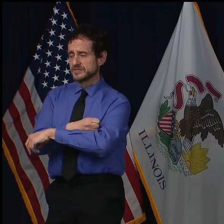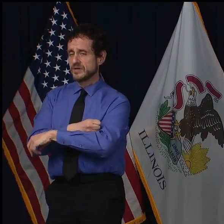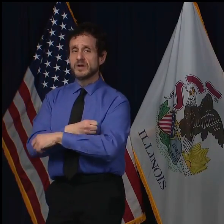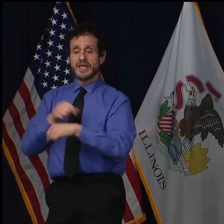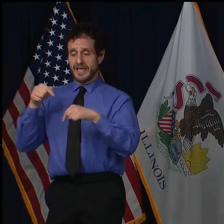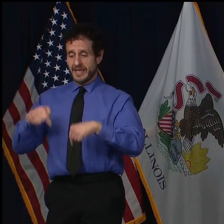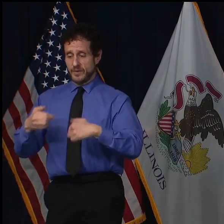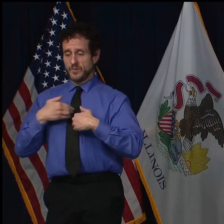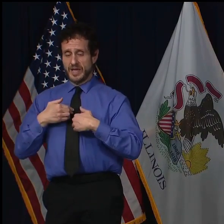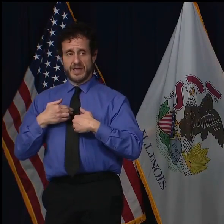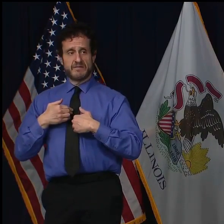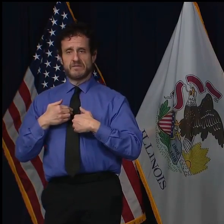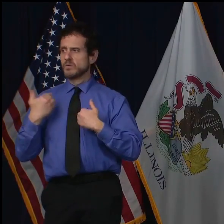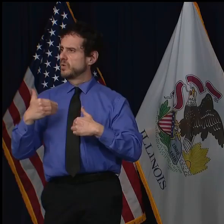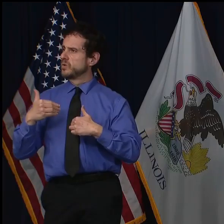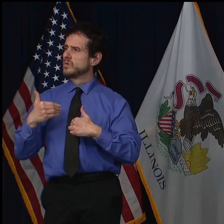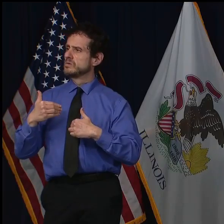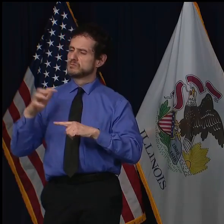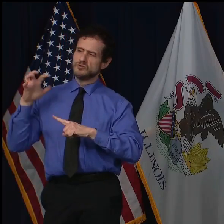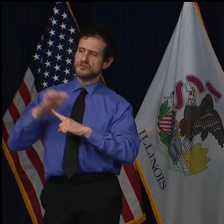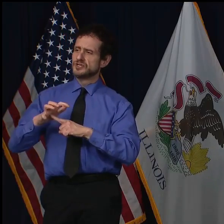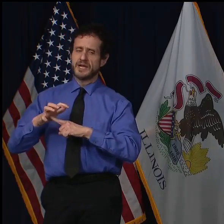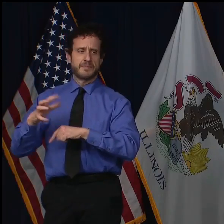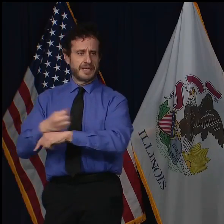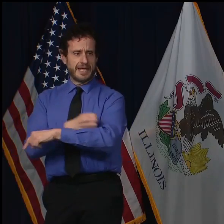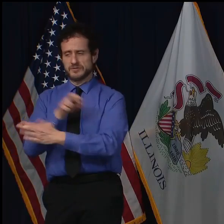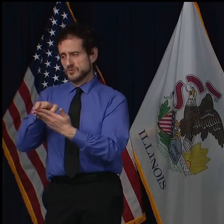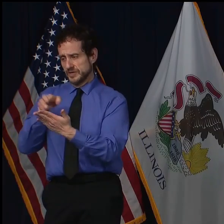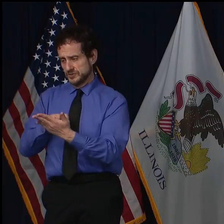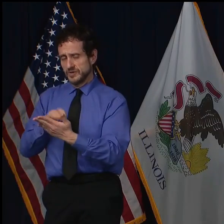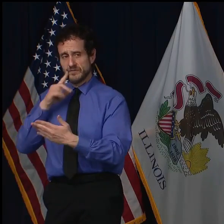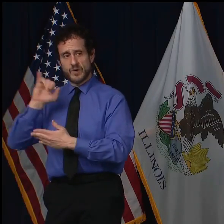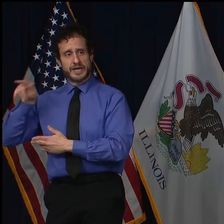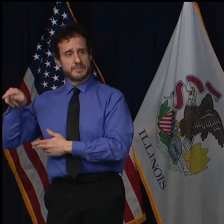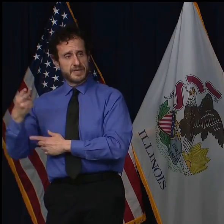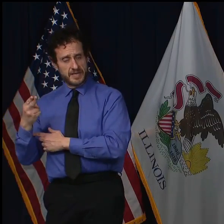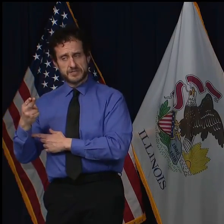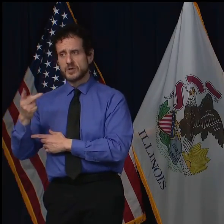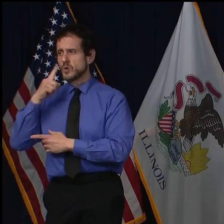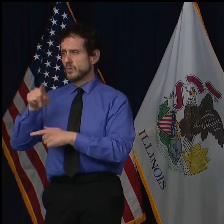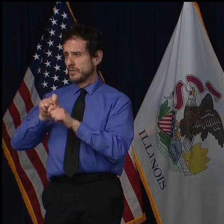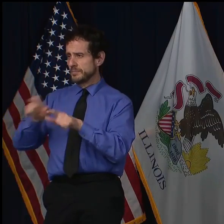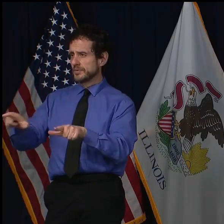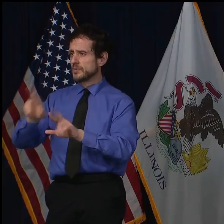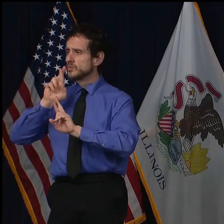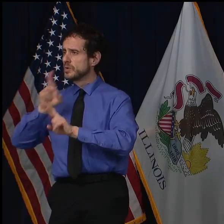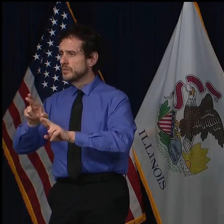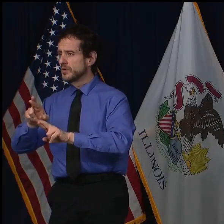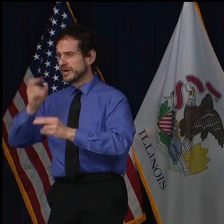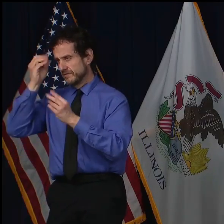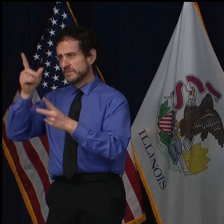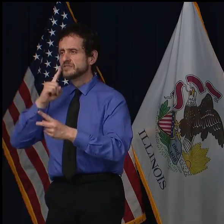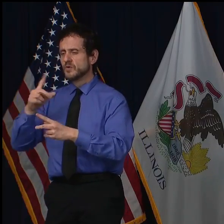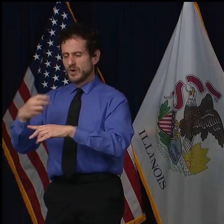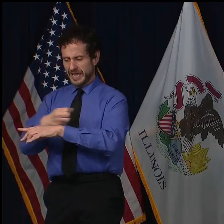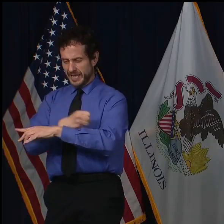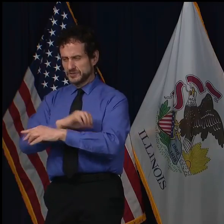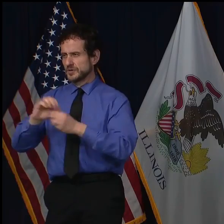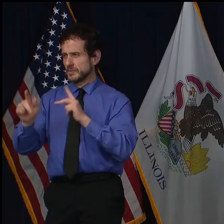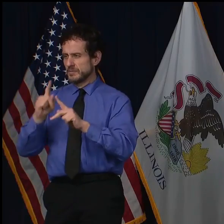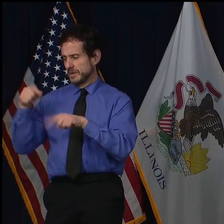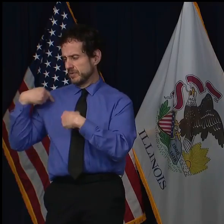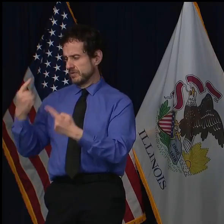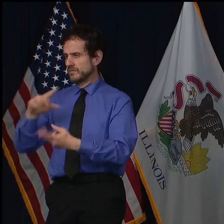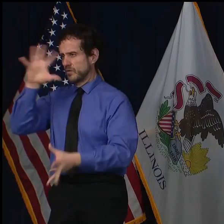world-renowned cancer registry here at IDPH, when we put out the information about cancers that occurred for a year, it sometimes